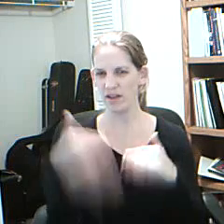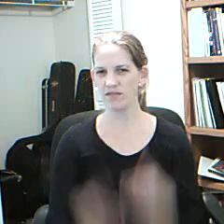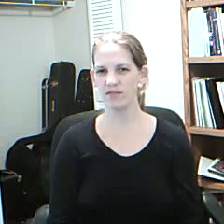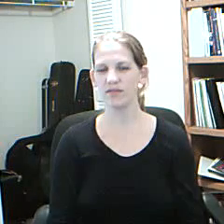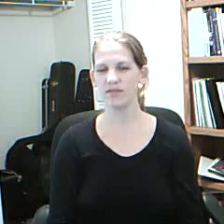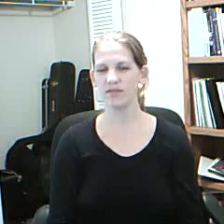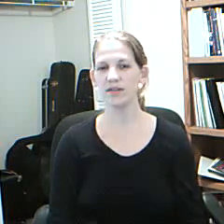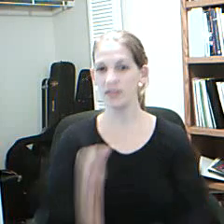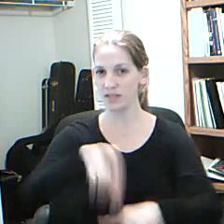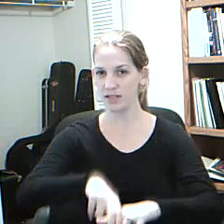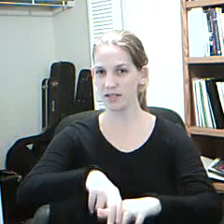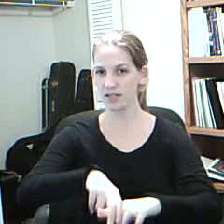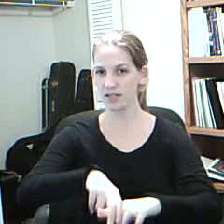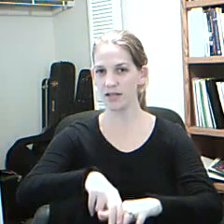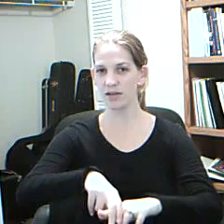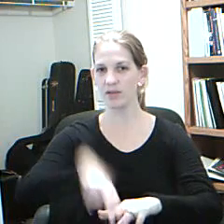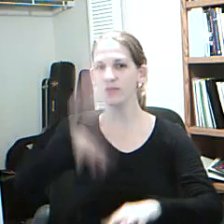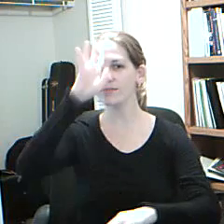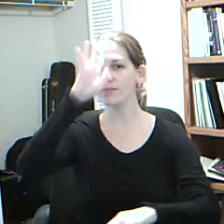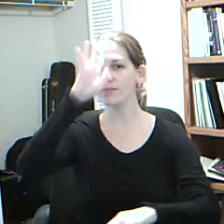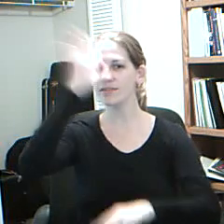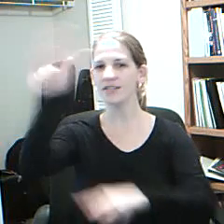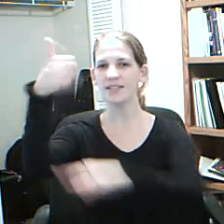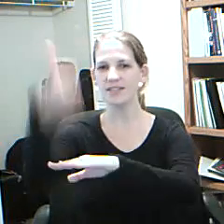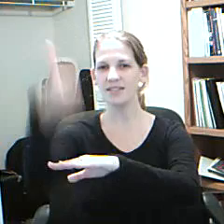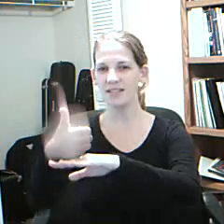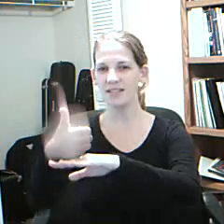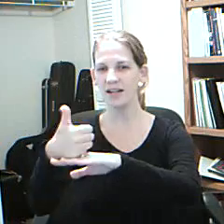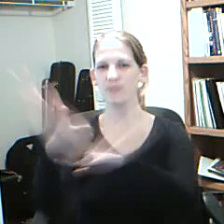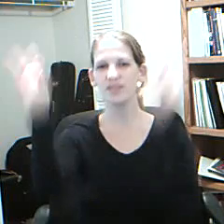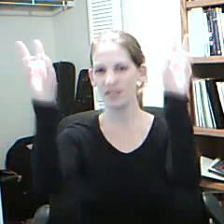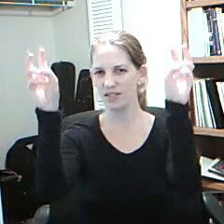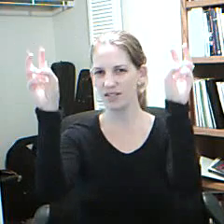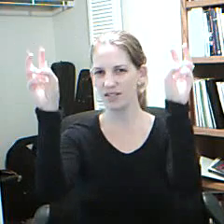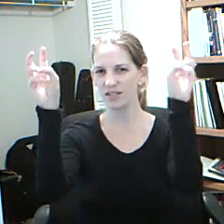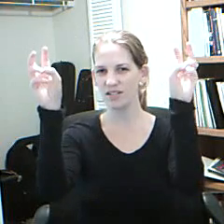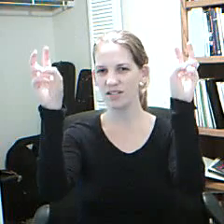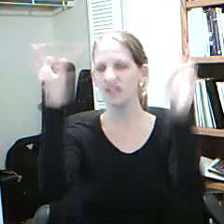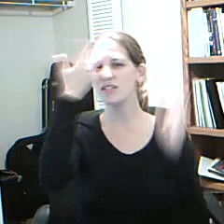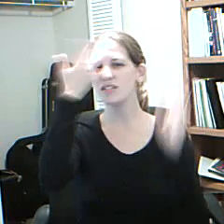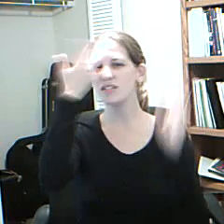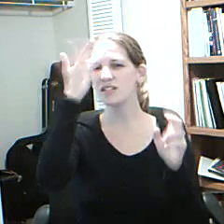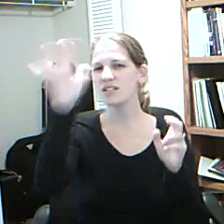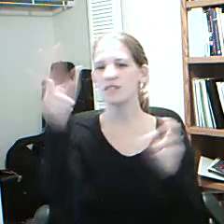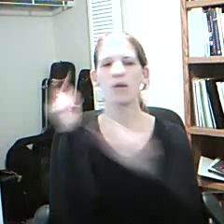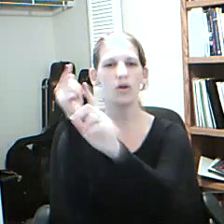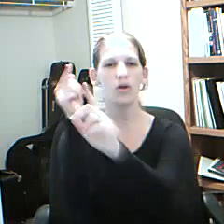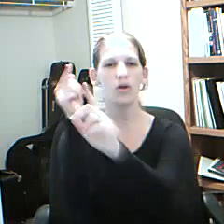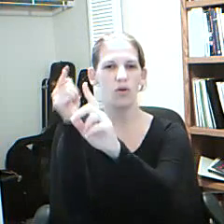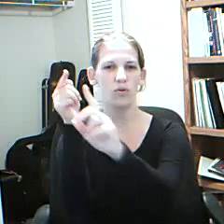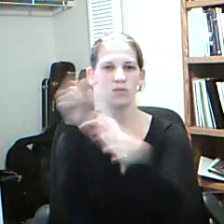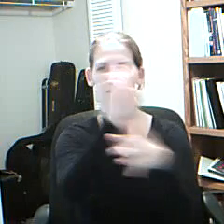smart goals and make some plans to make 2006 better